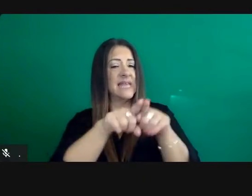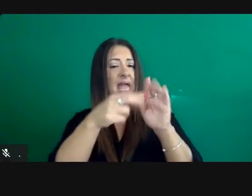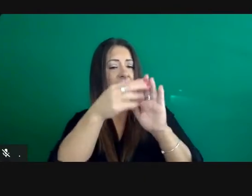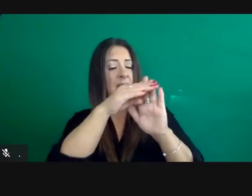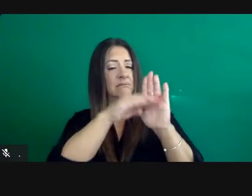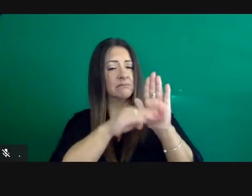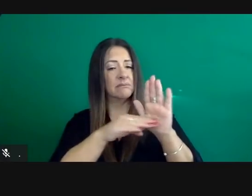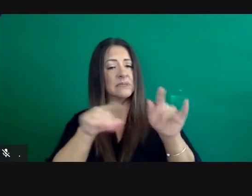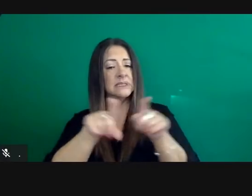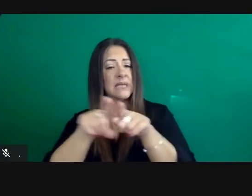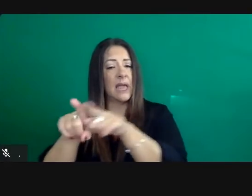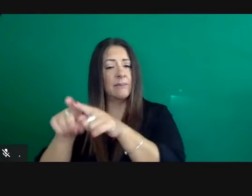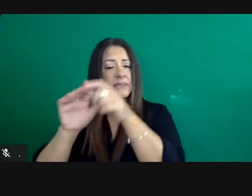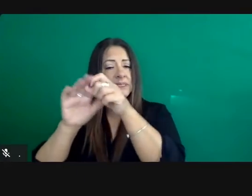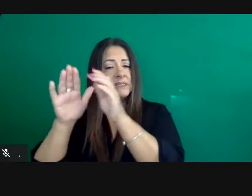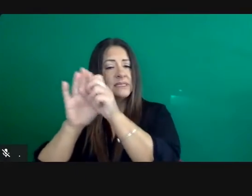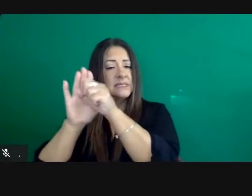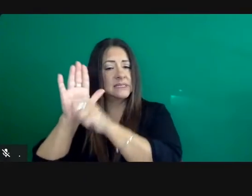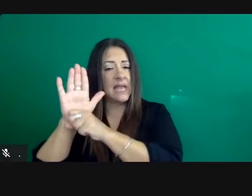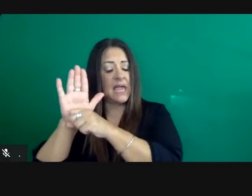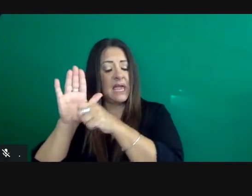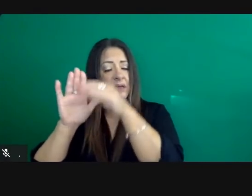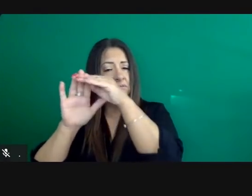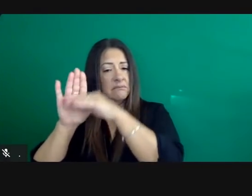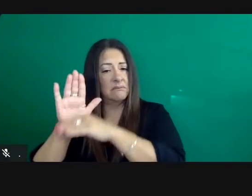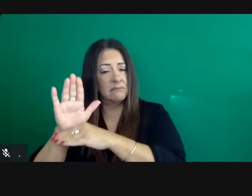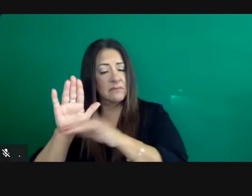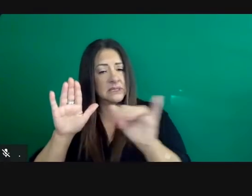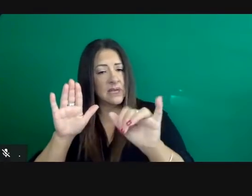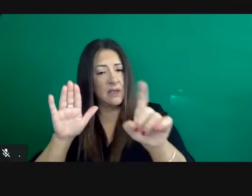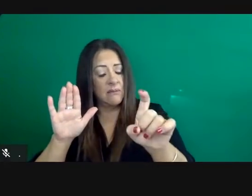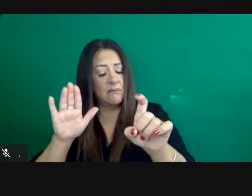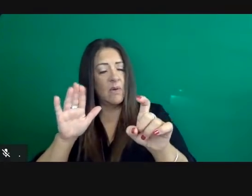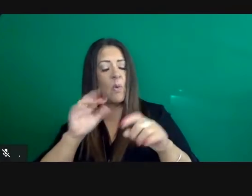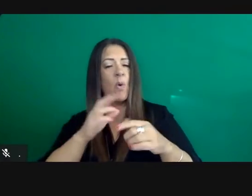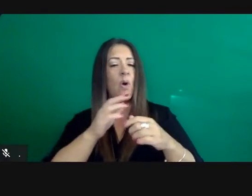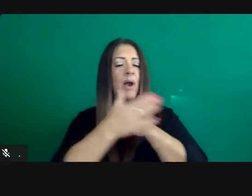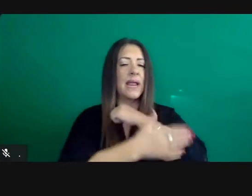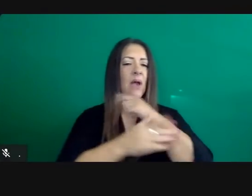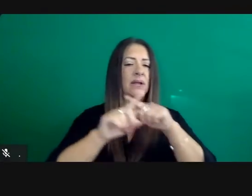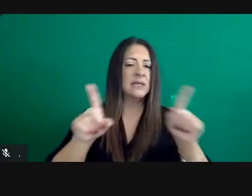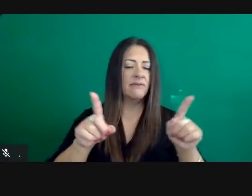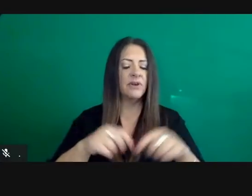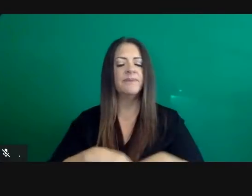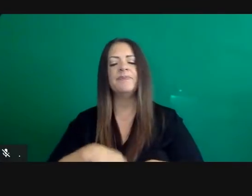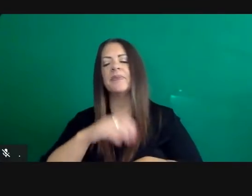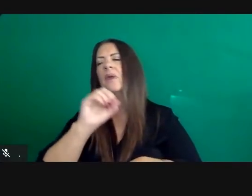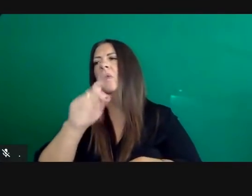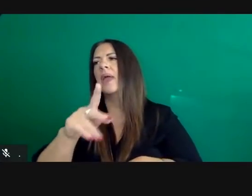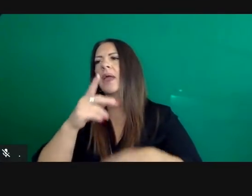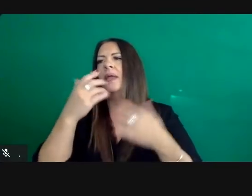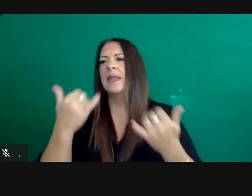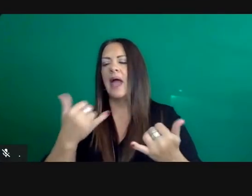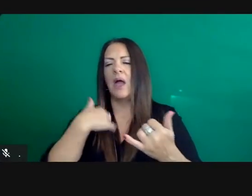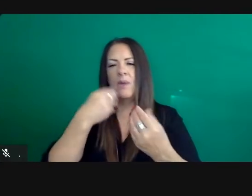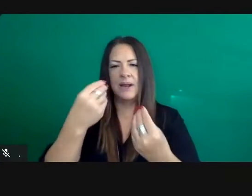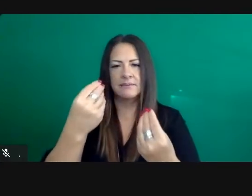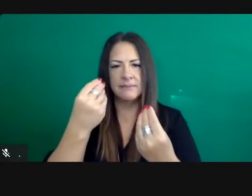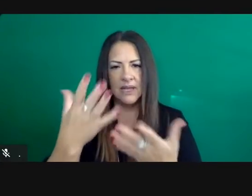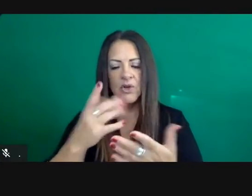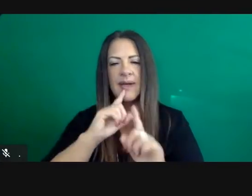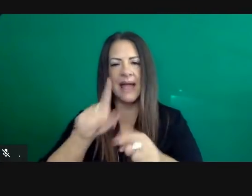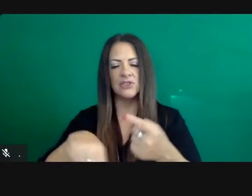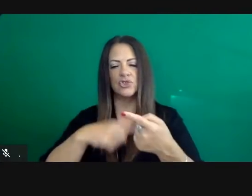those, Sophia. Thank you for both questions. On the first one, the business sectors have guidance. We are asking